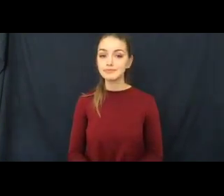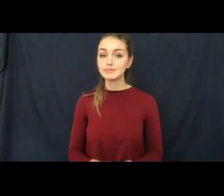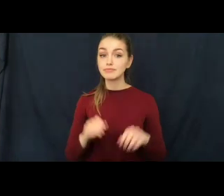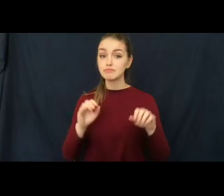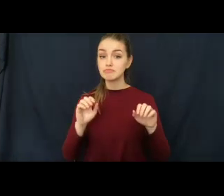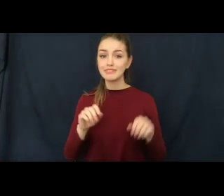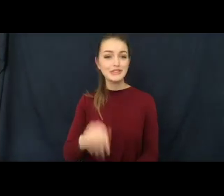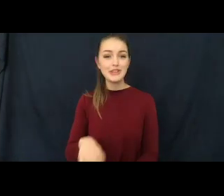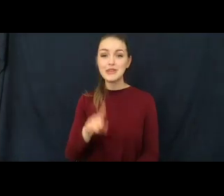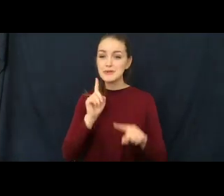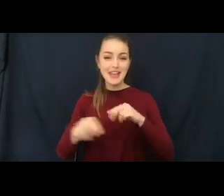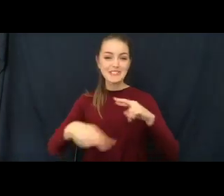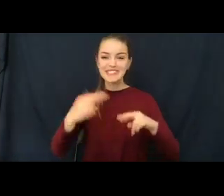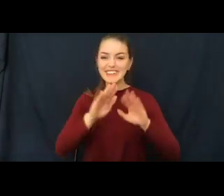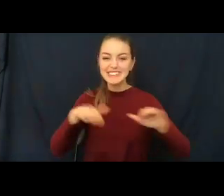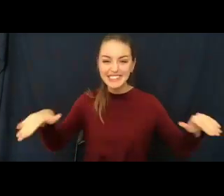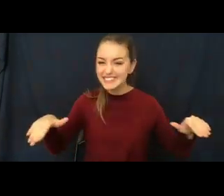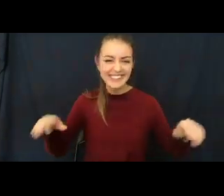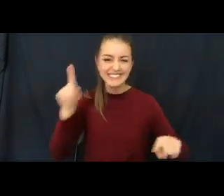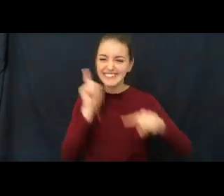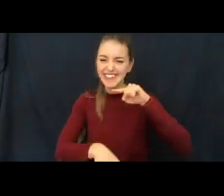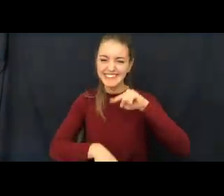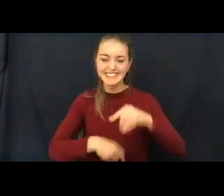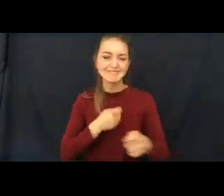Other Not children.